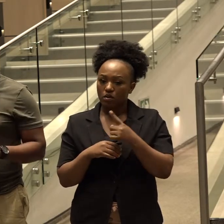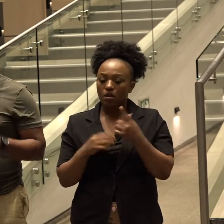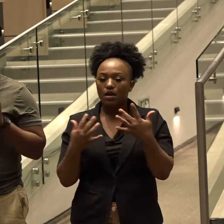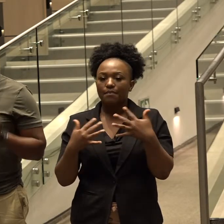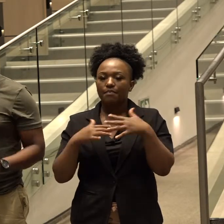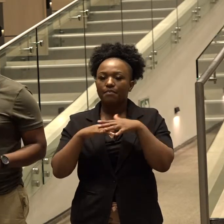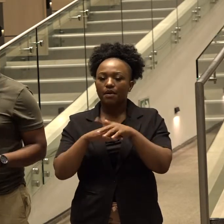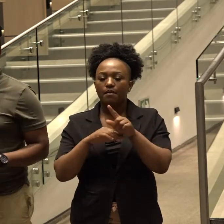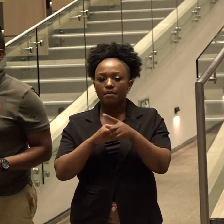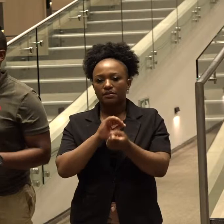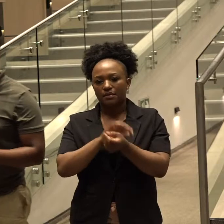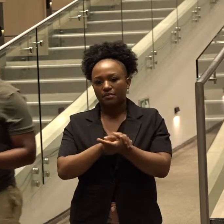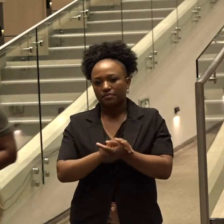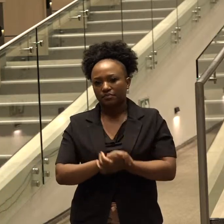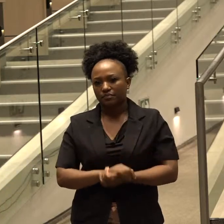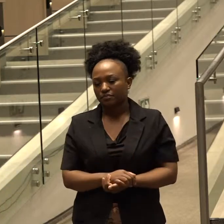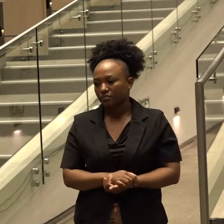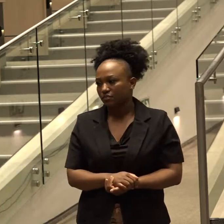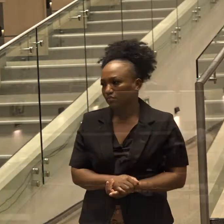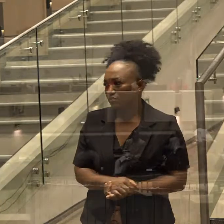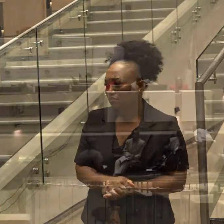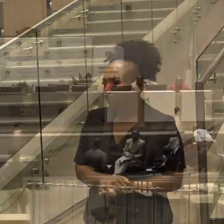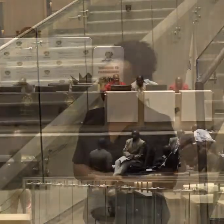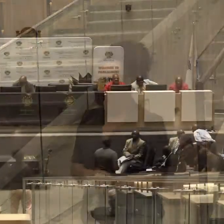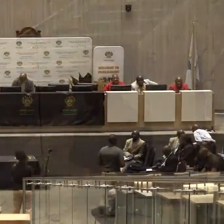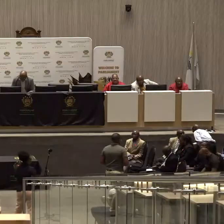implementation must be done